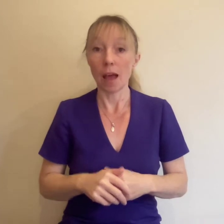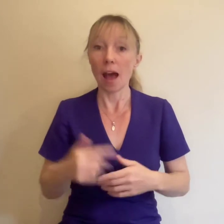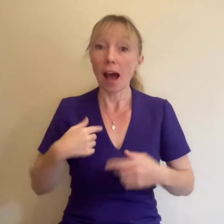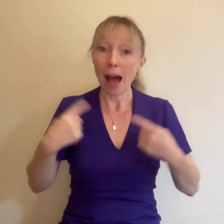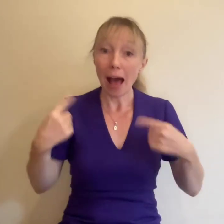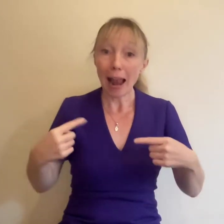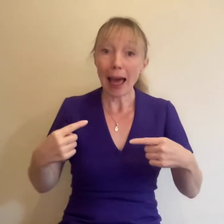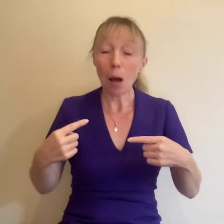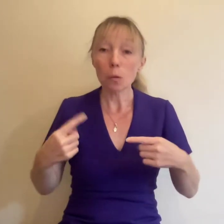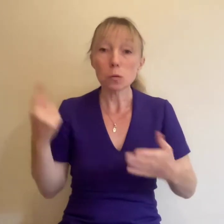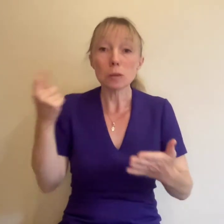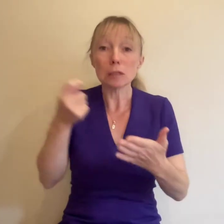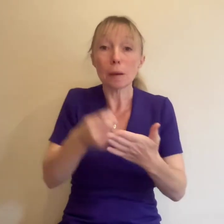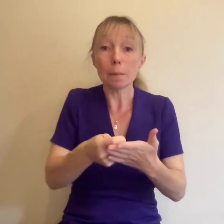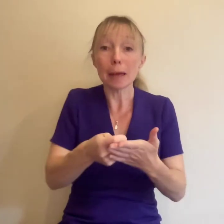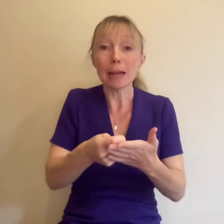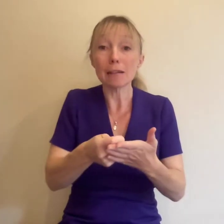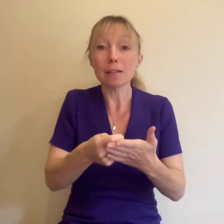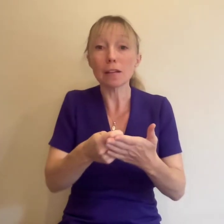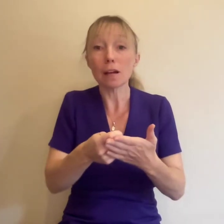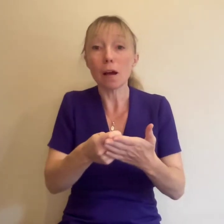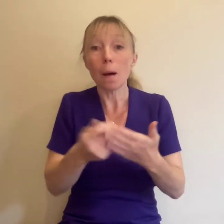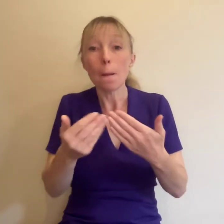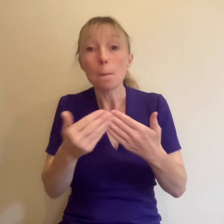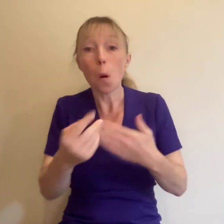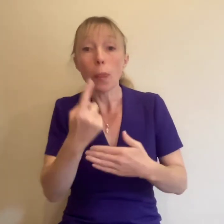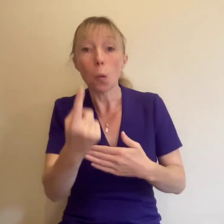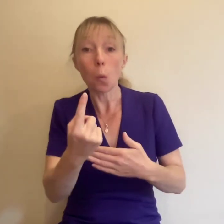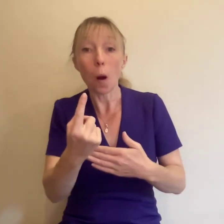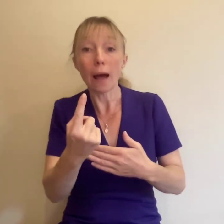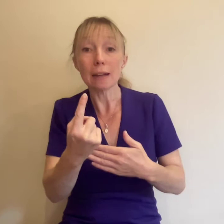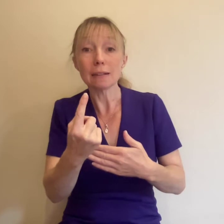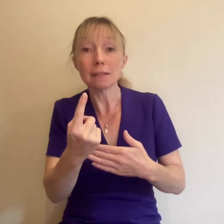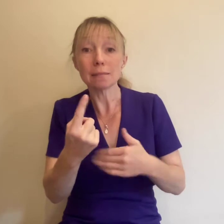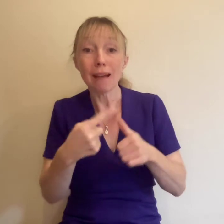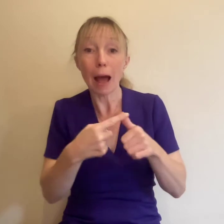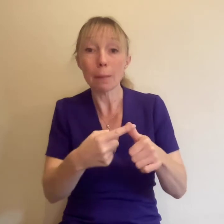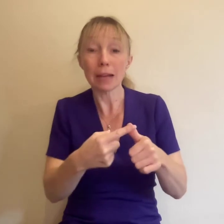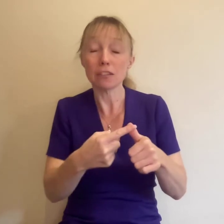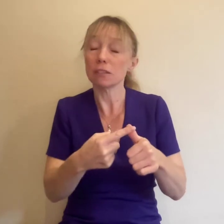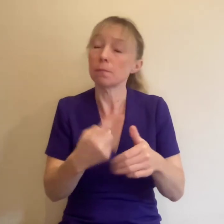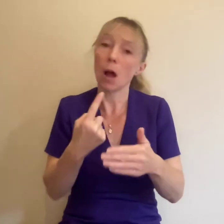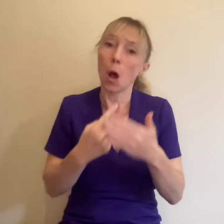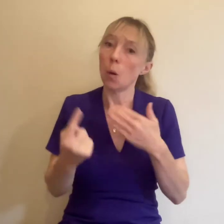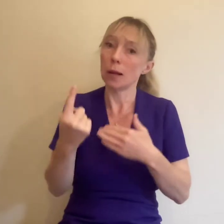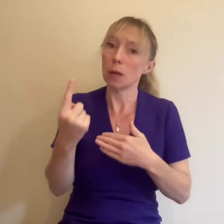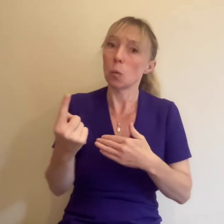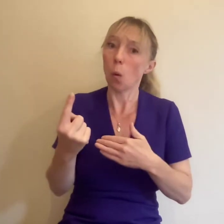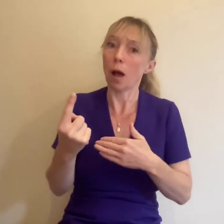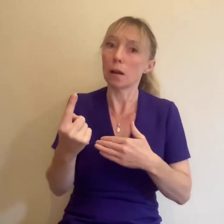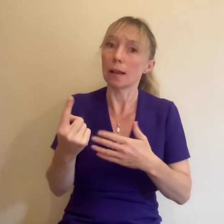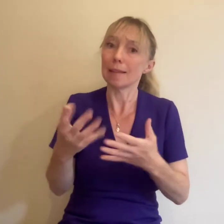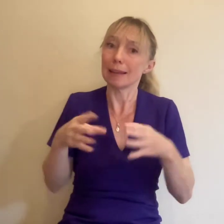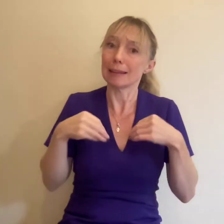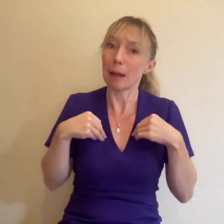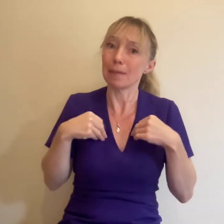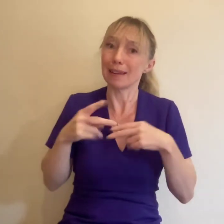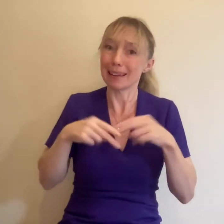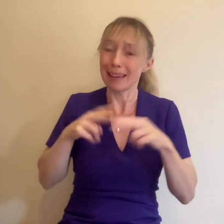entry? Only one entry will be accepted. Please adhere to this. If we see multiple entries, we will read